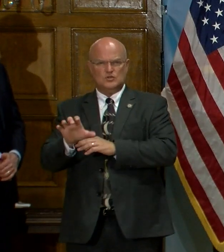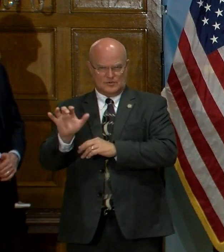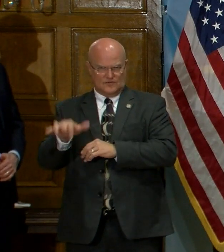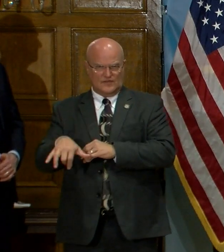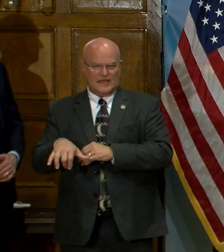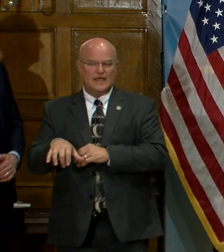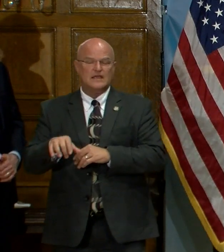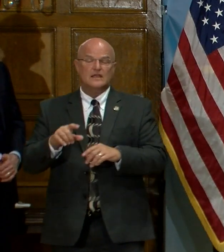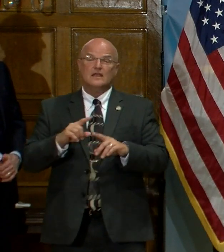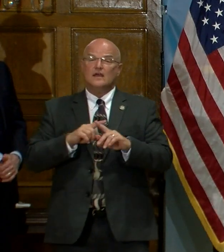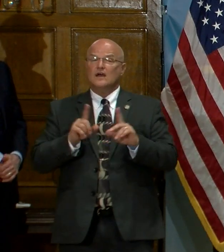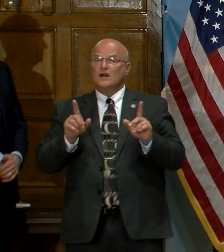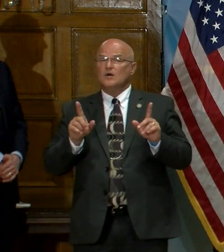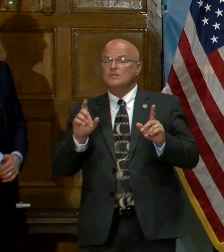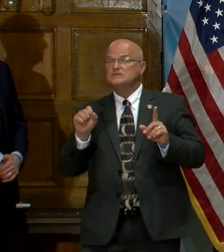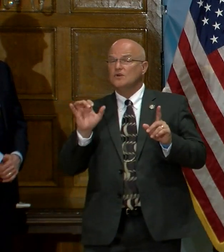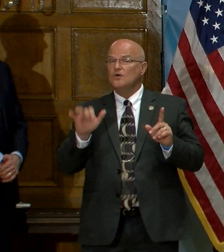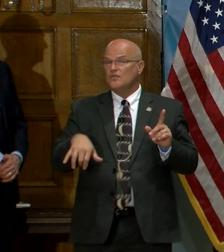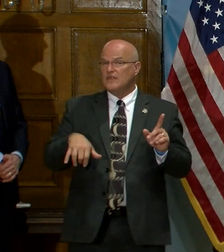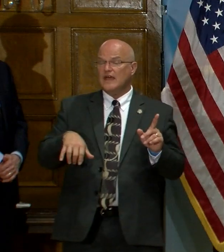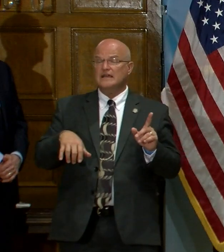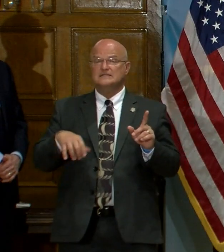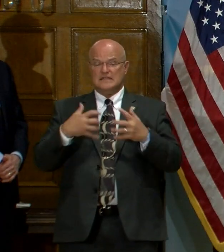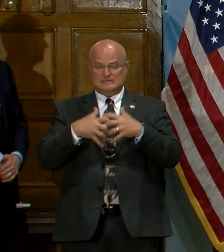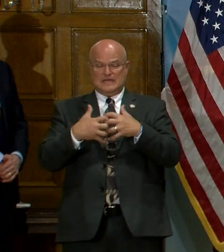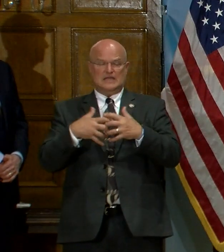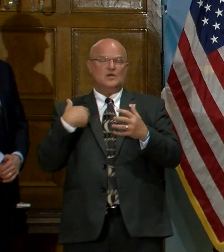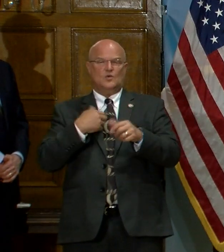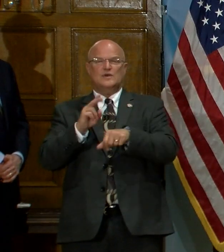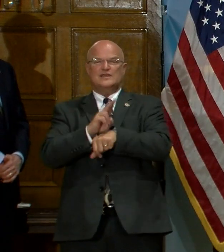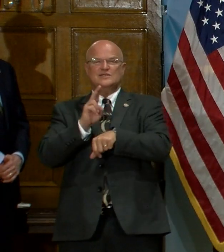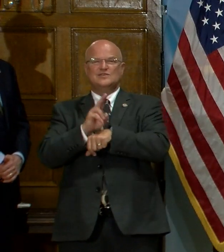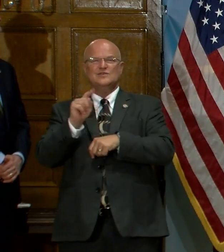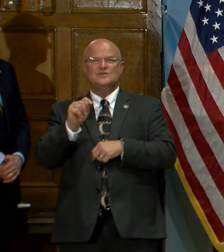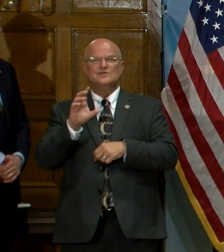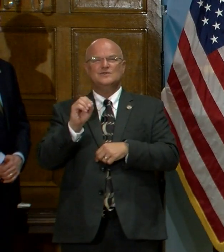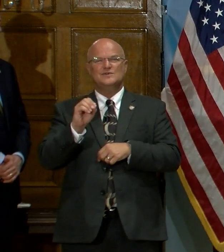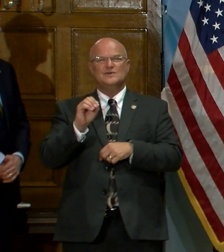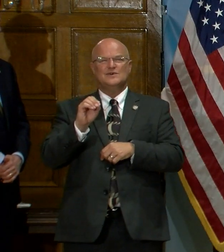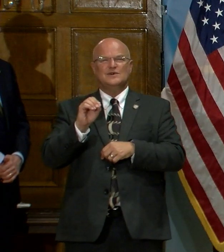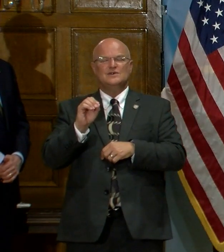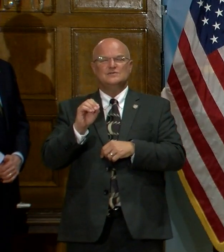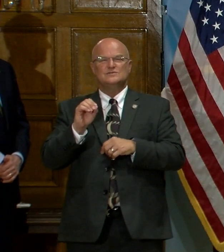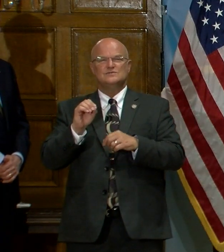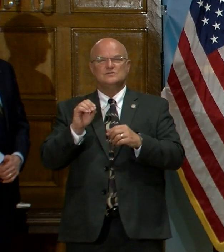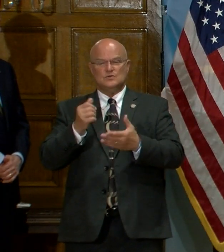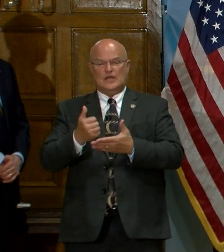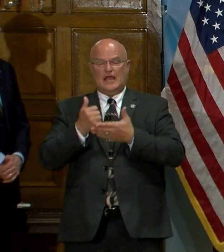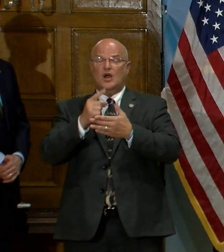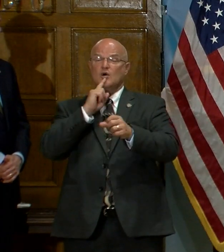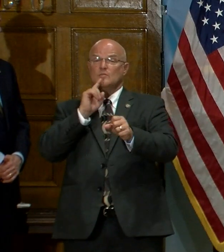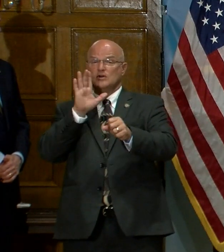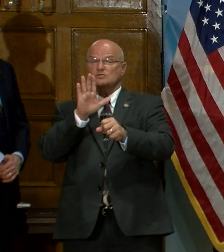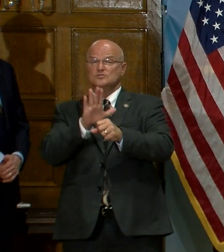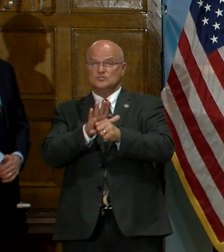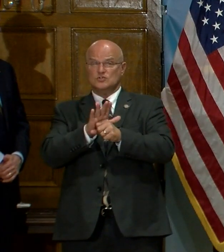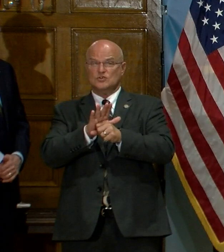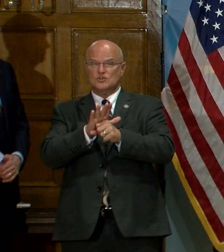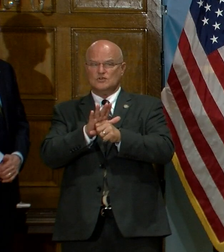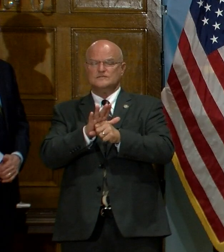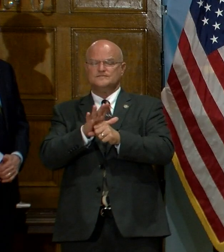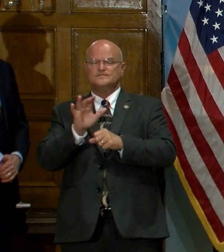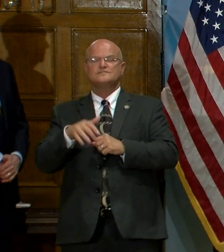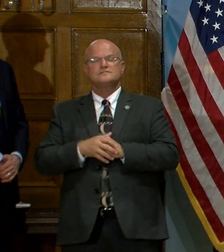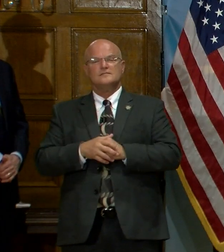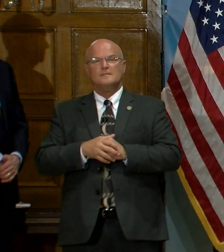that. So those are the mechanisms that we use to help assure adherence. Now, if the